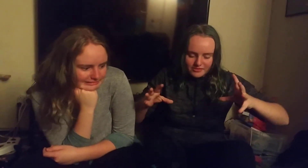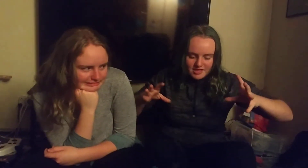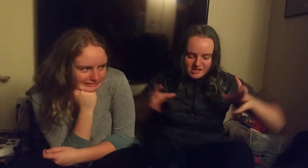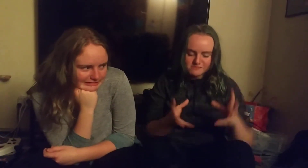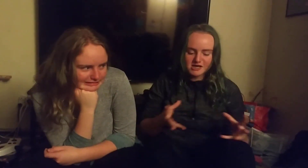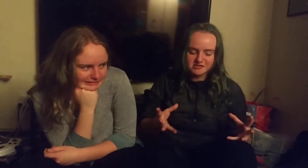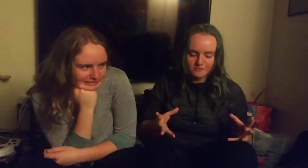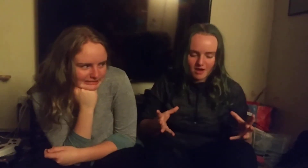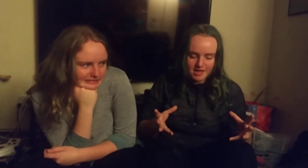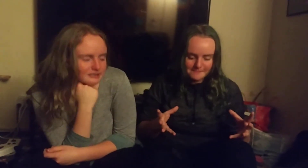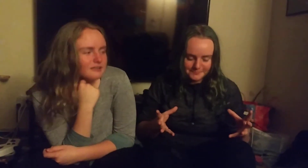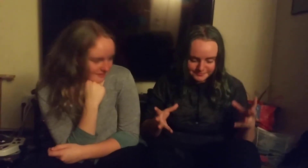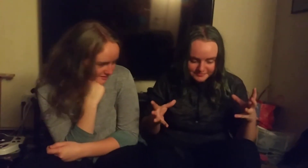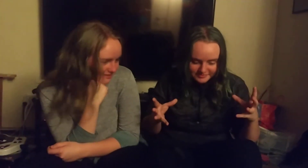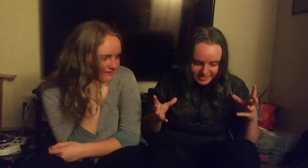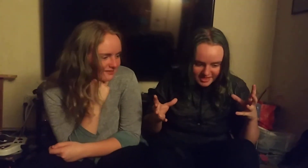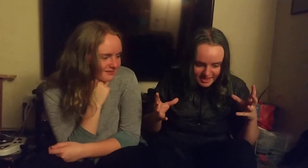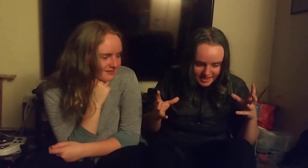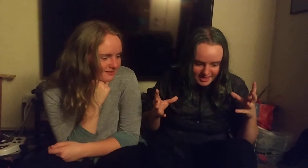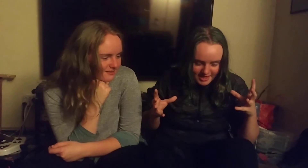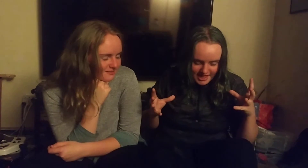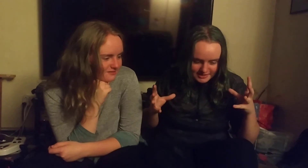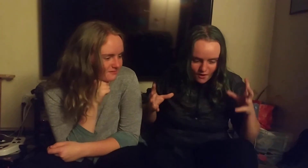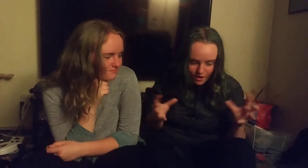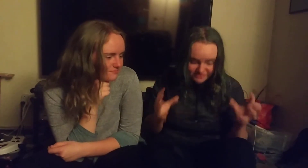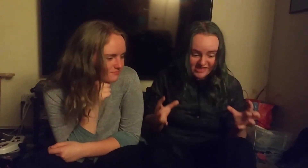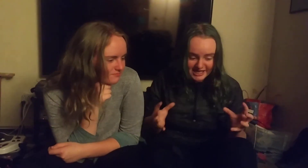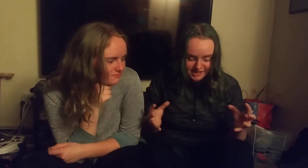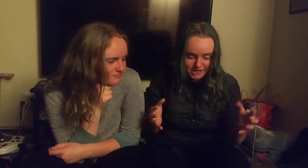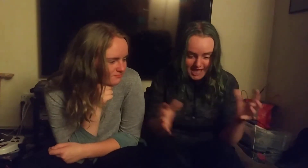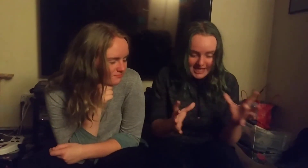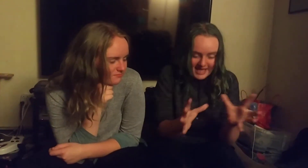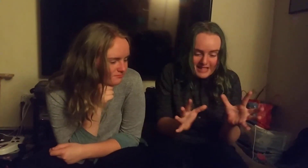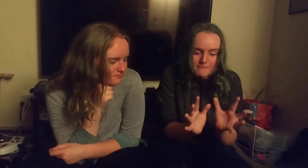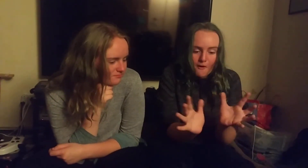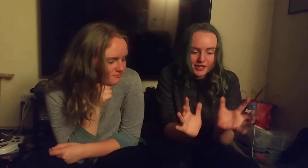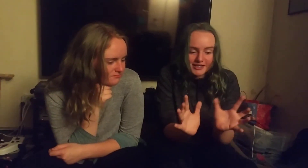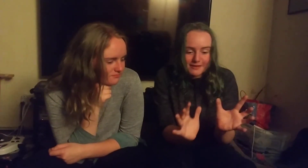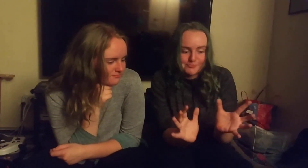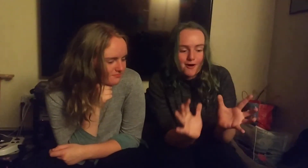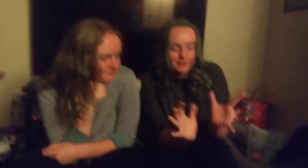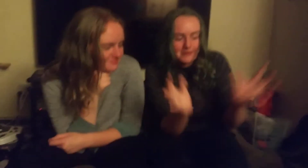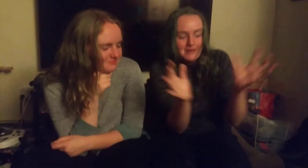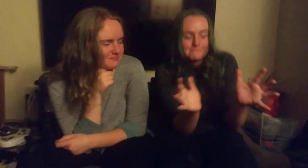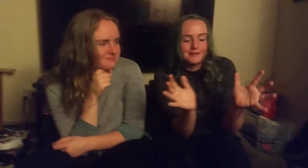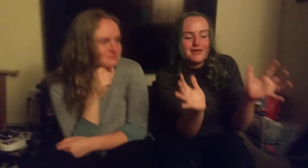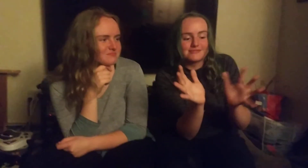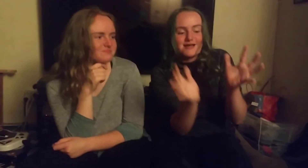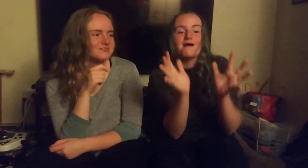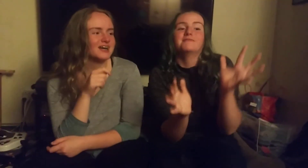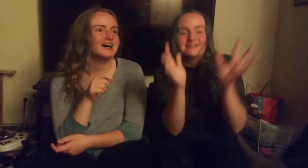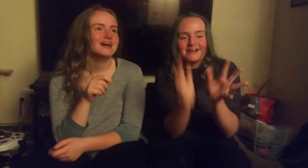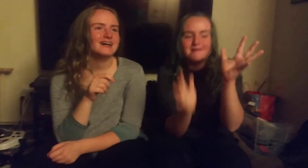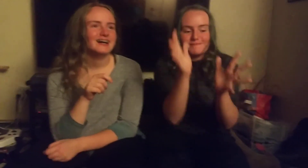it's mixing, right? And the whole thing is shaking, and I'm holding the bowl like, please don't come